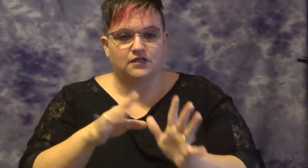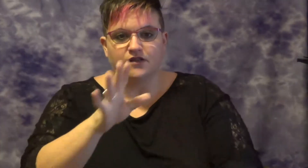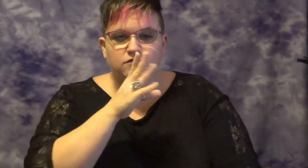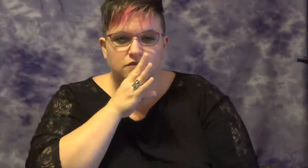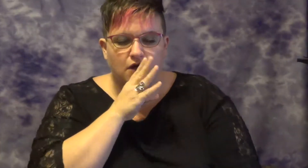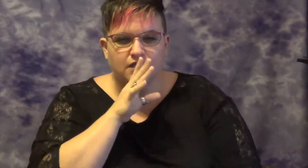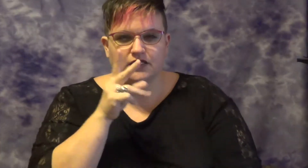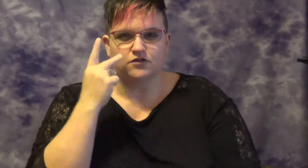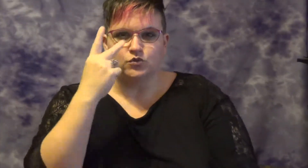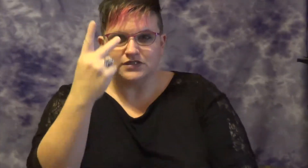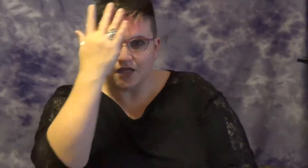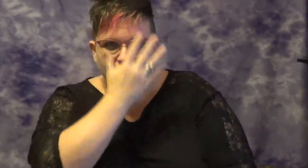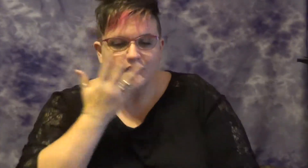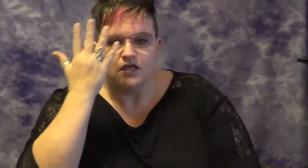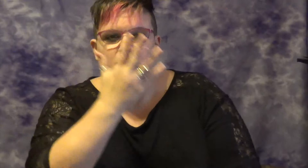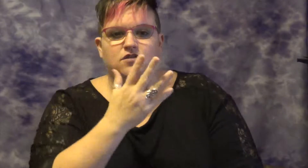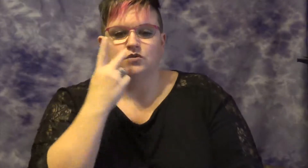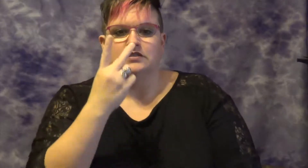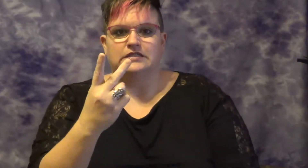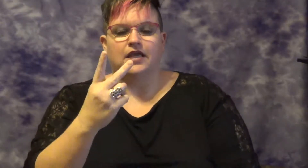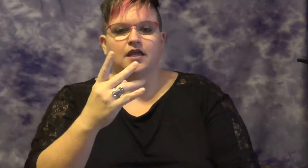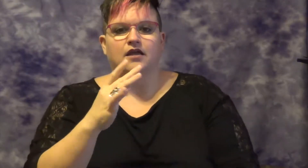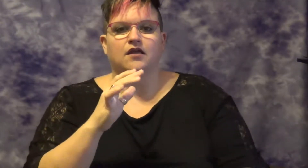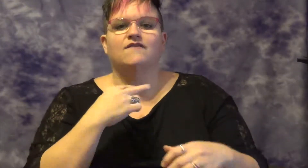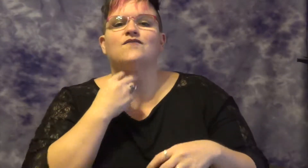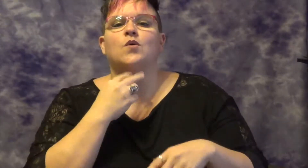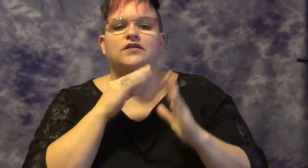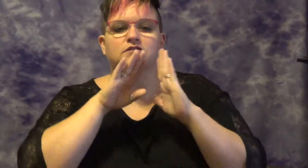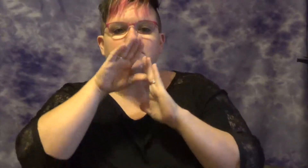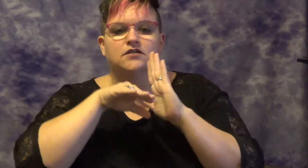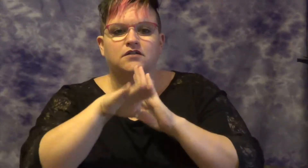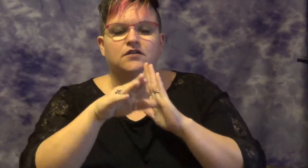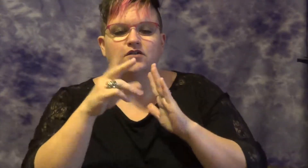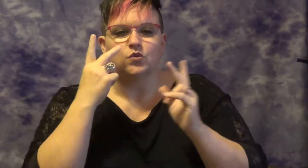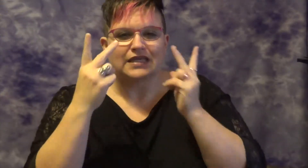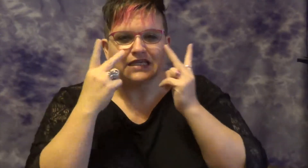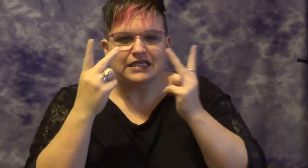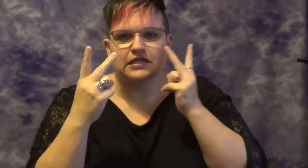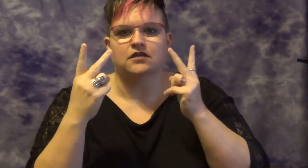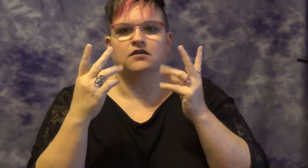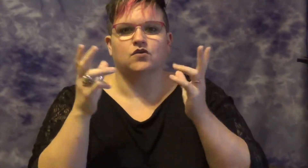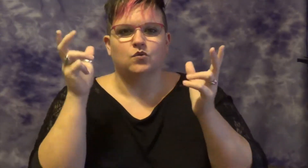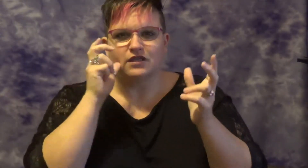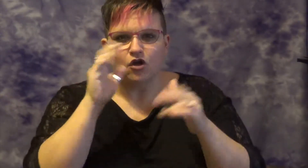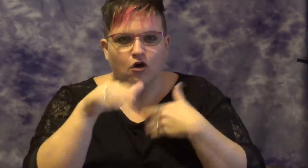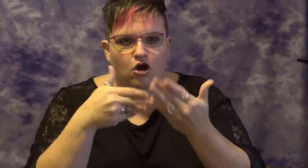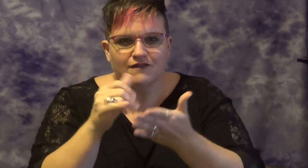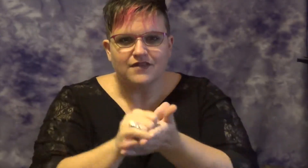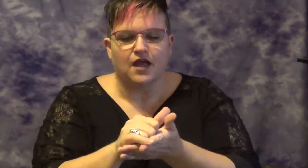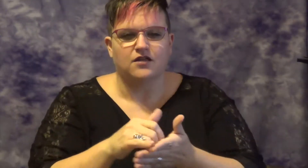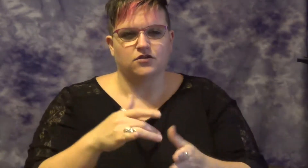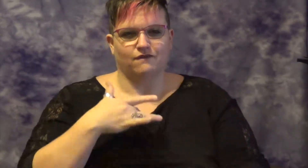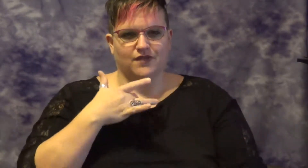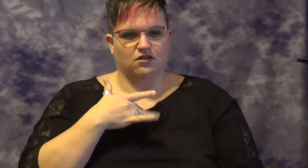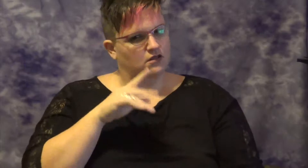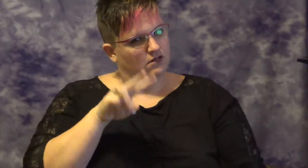the language, meaning we have to look at all of the different aspects of those layers, see